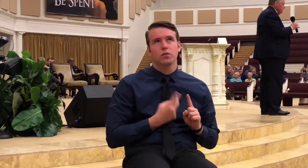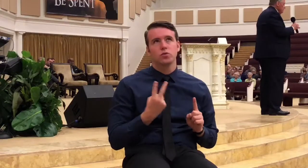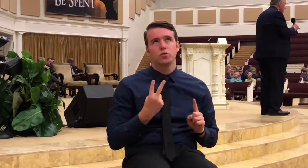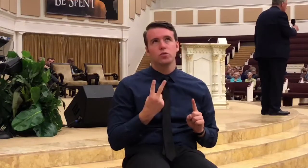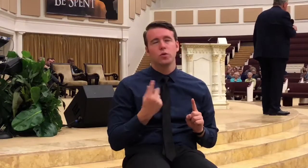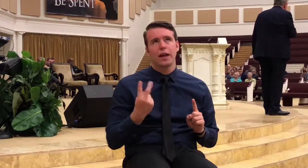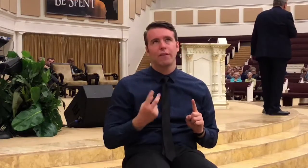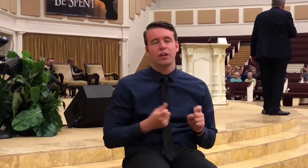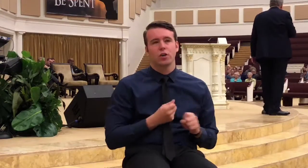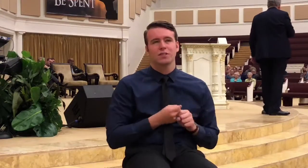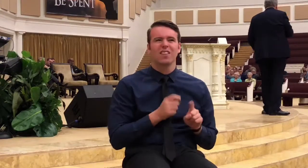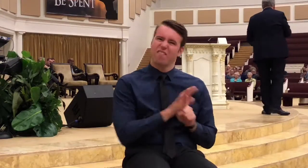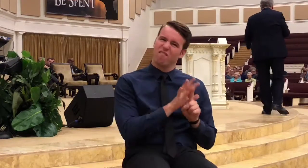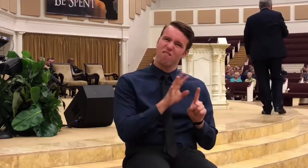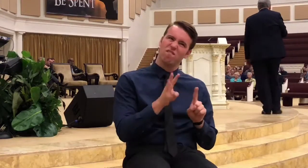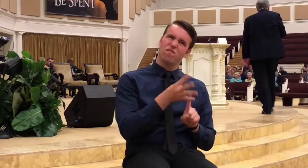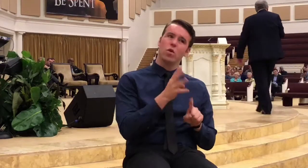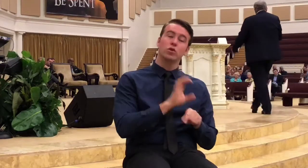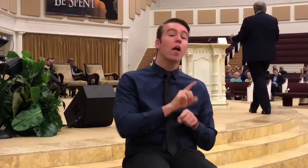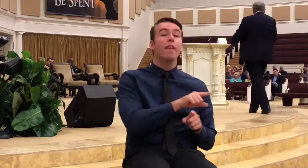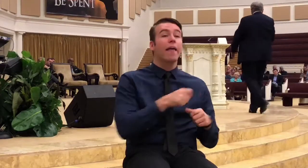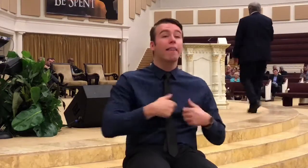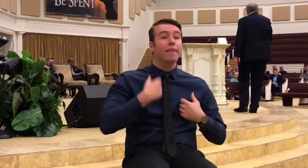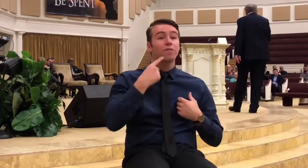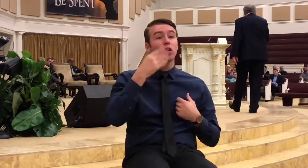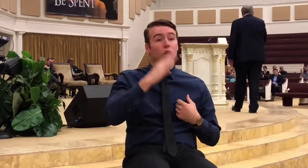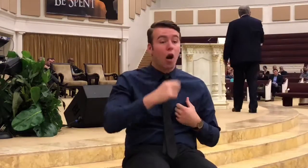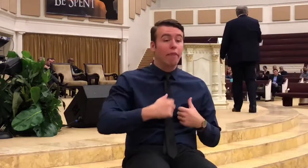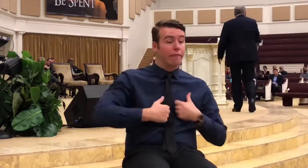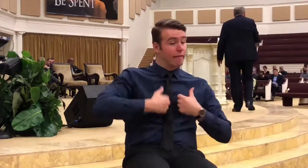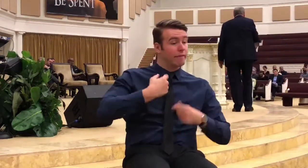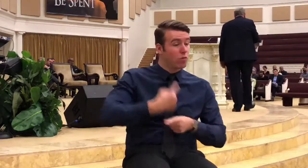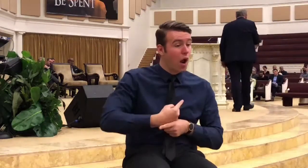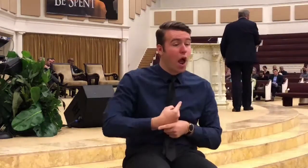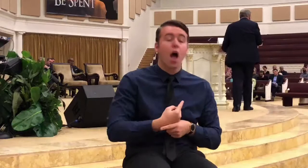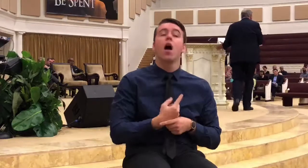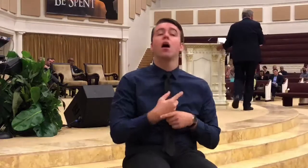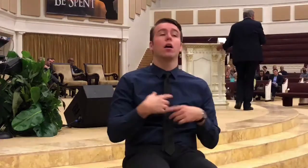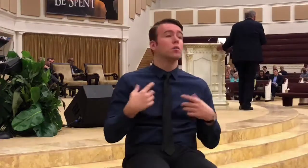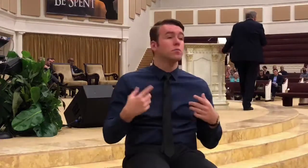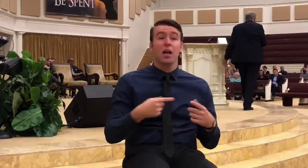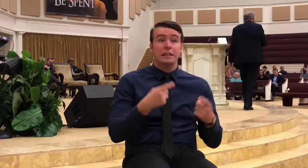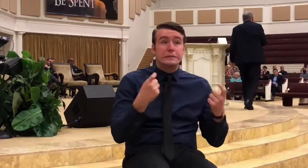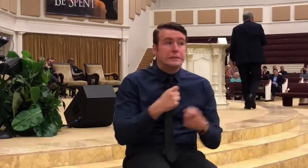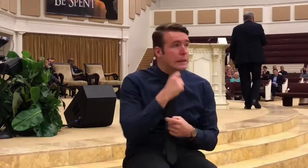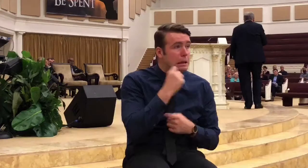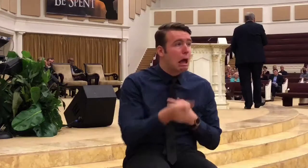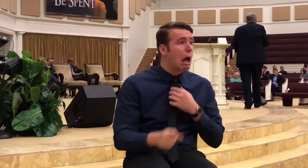2.5 years. Now, they live for God. They live right. They don't, sin.